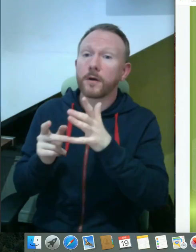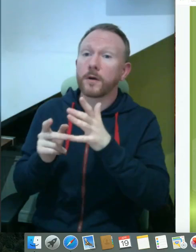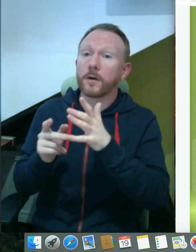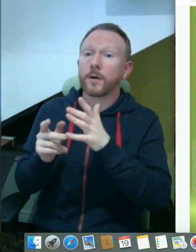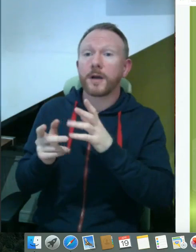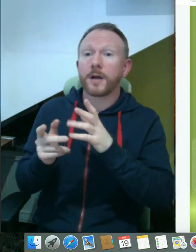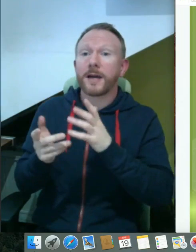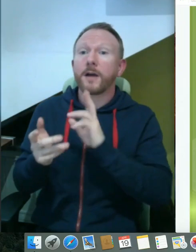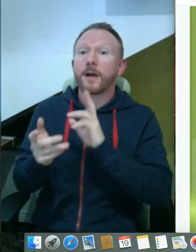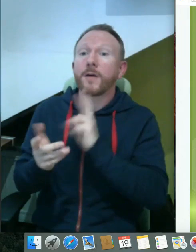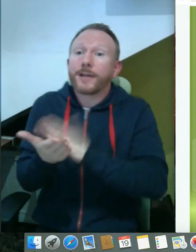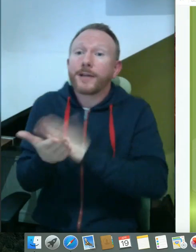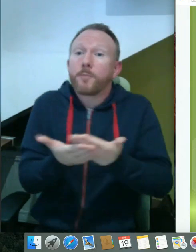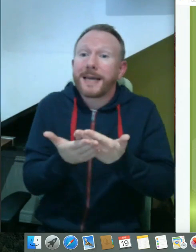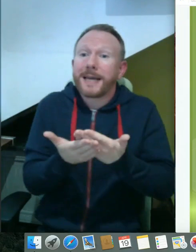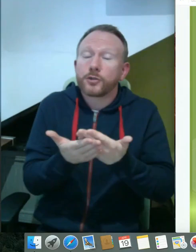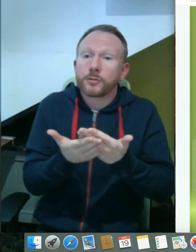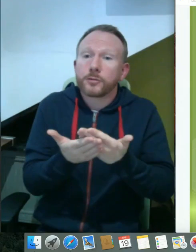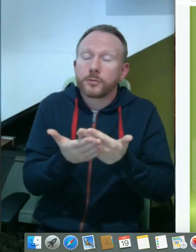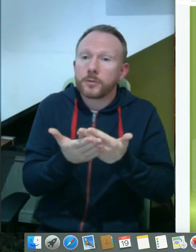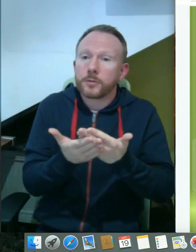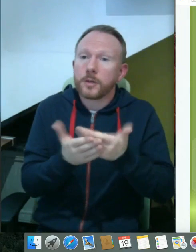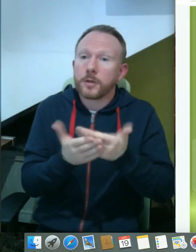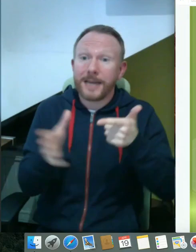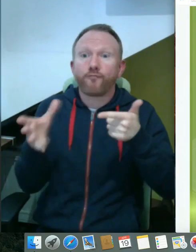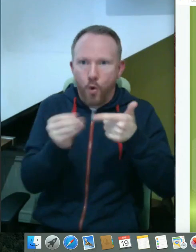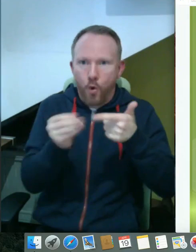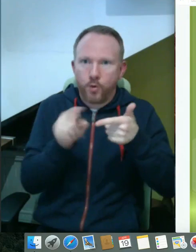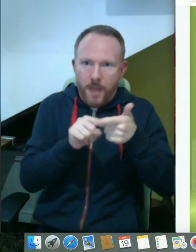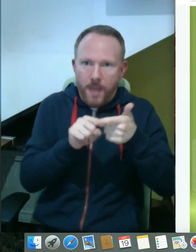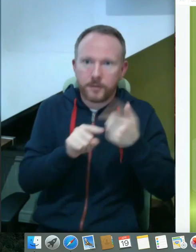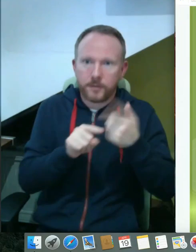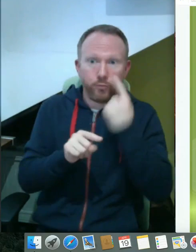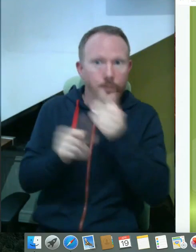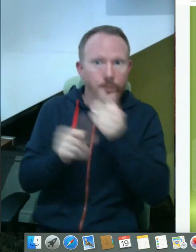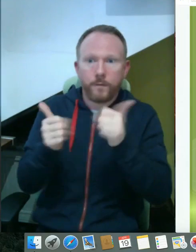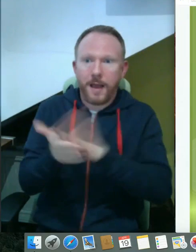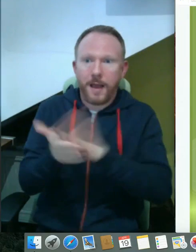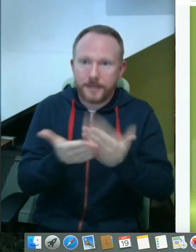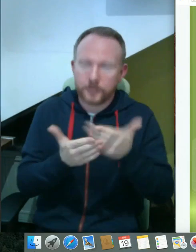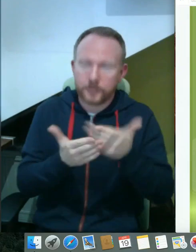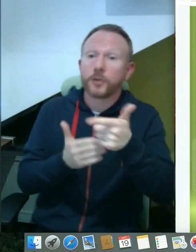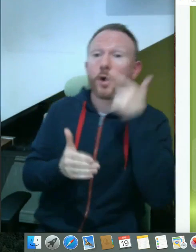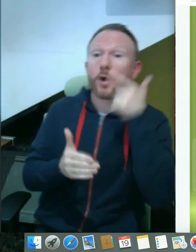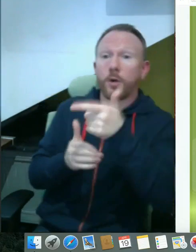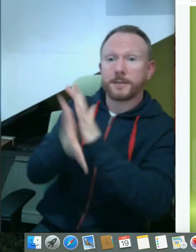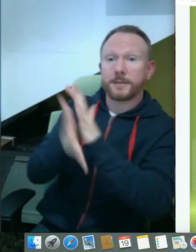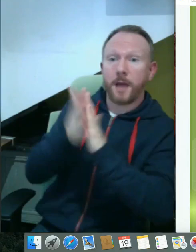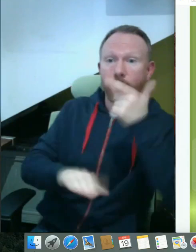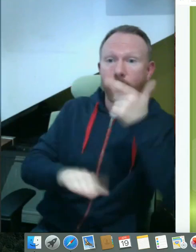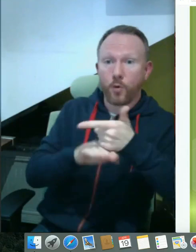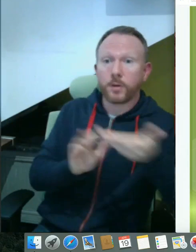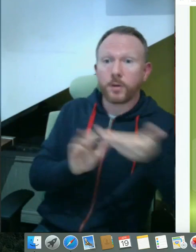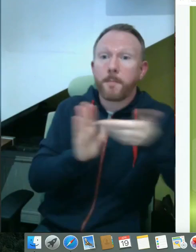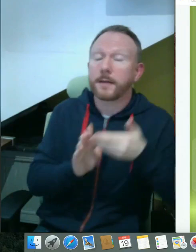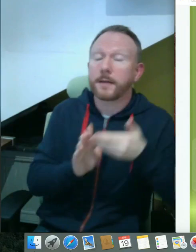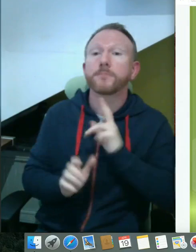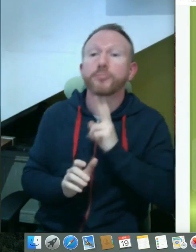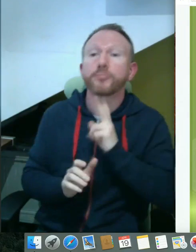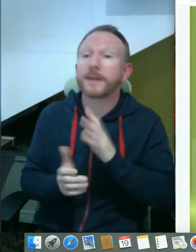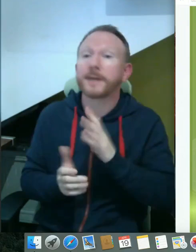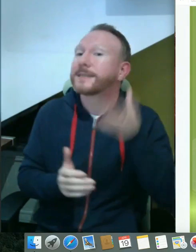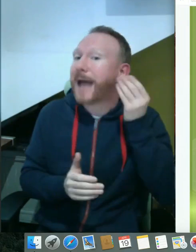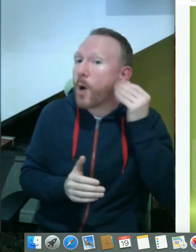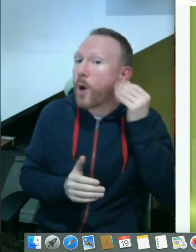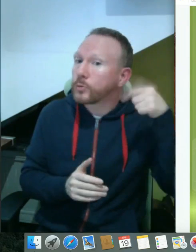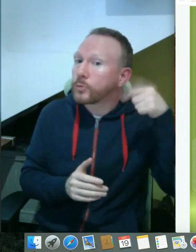really important that sound must be simultaneously recorded along with the visual recording. And